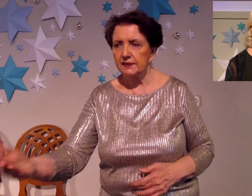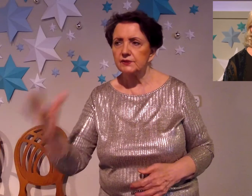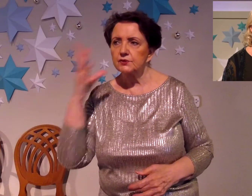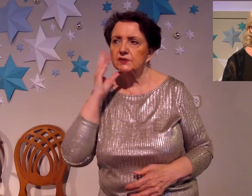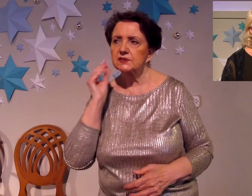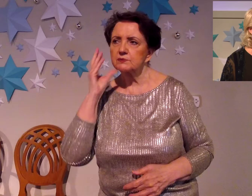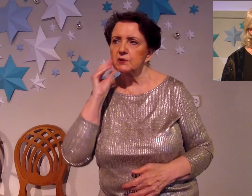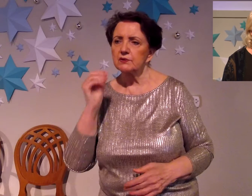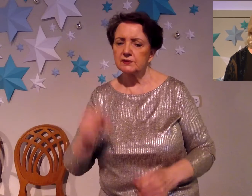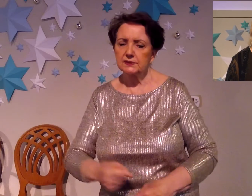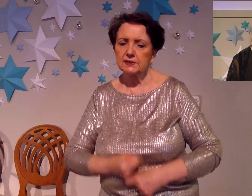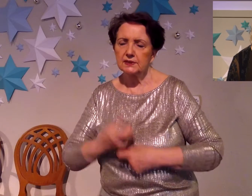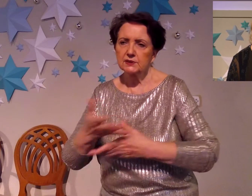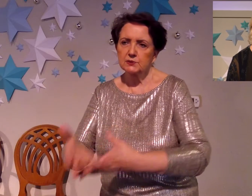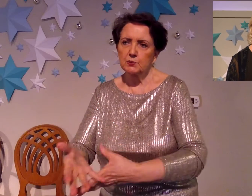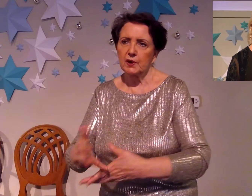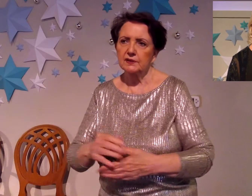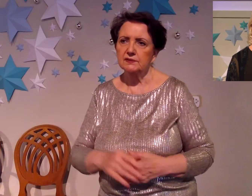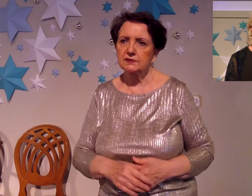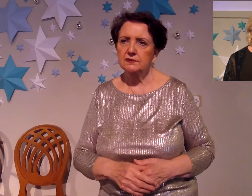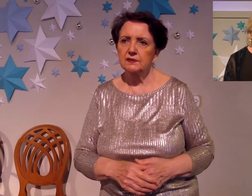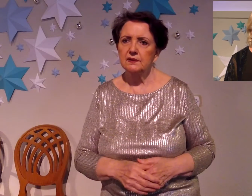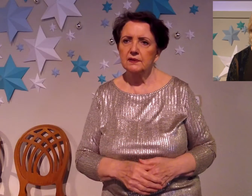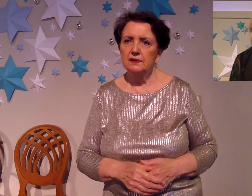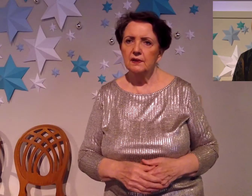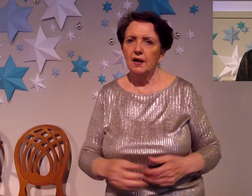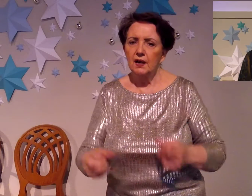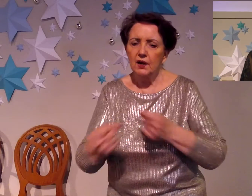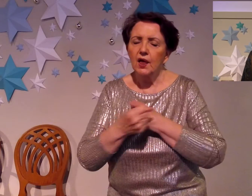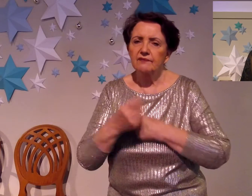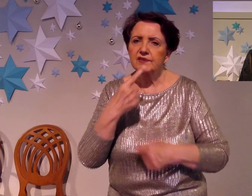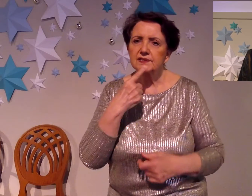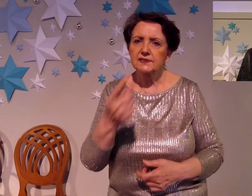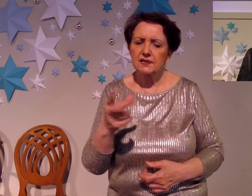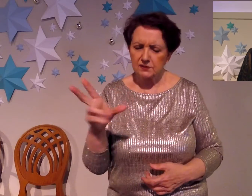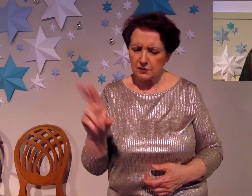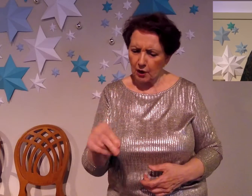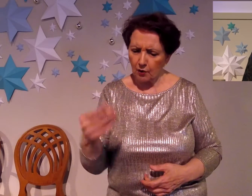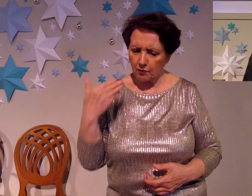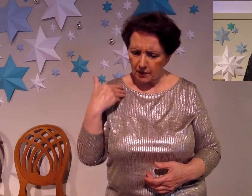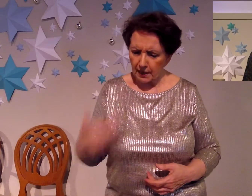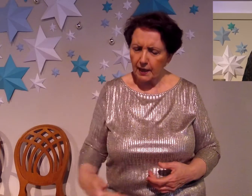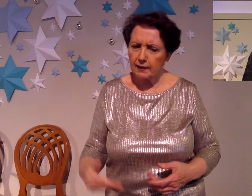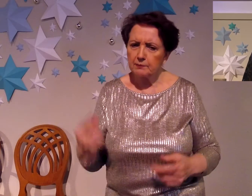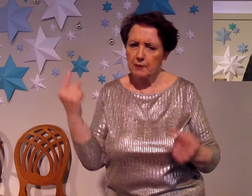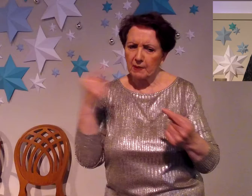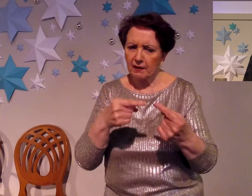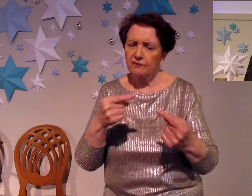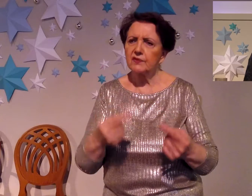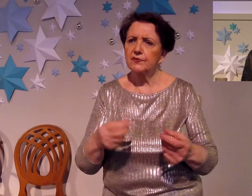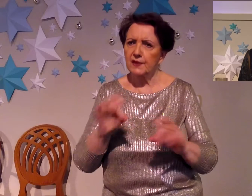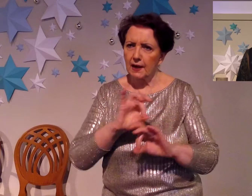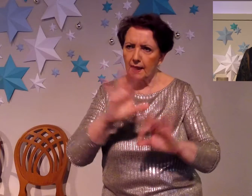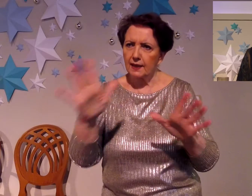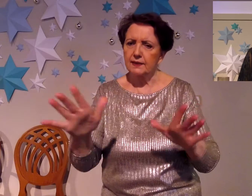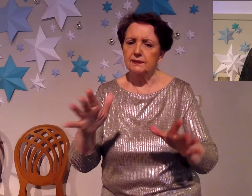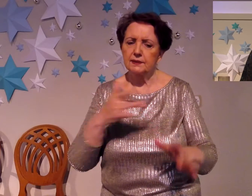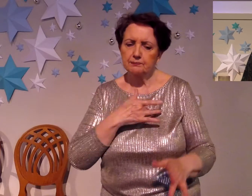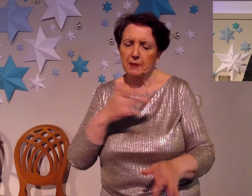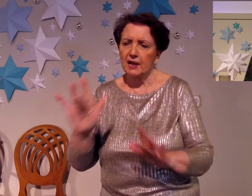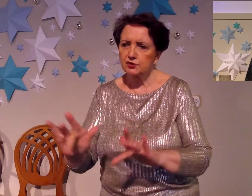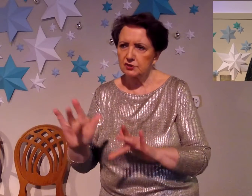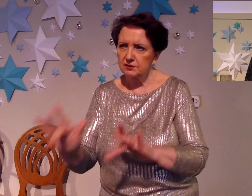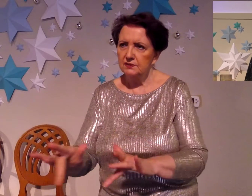to express. A fierce love that says, no, I am about the light. I'm about compassion.